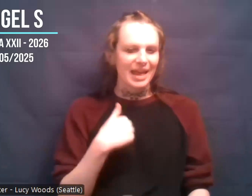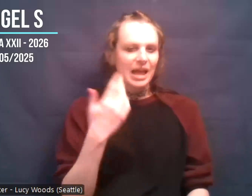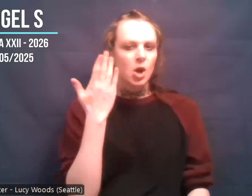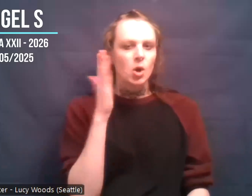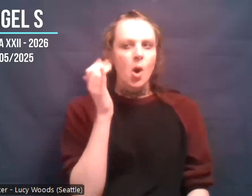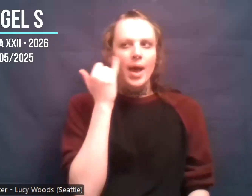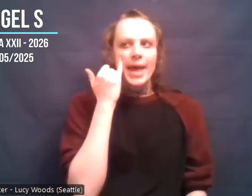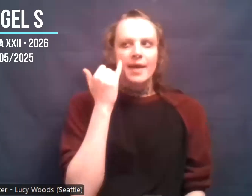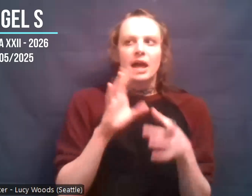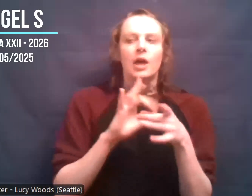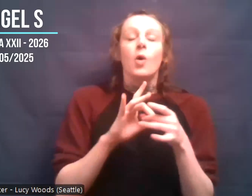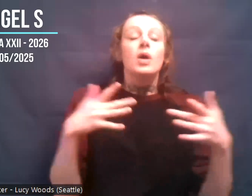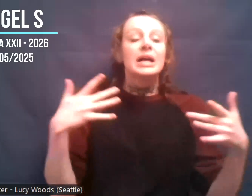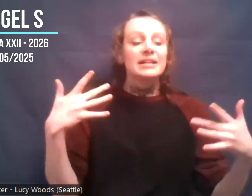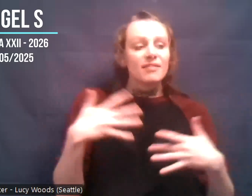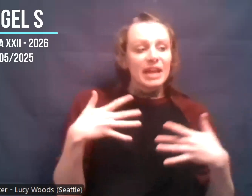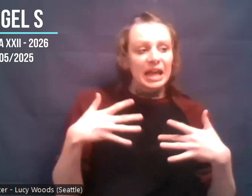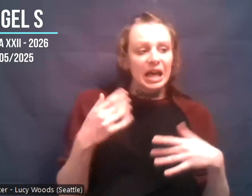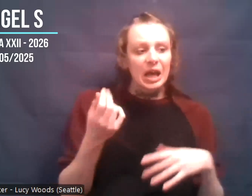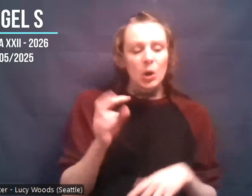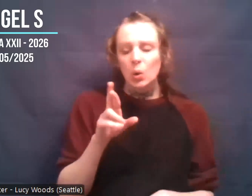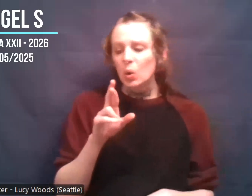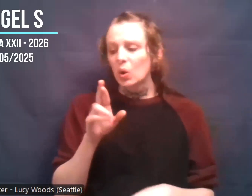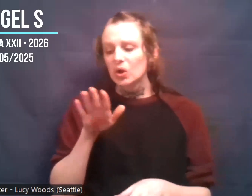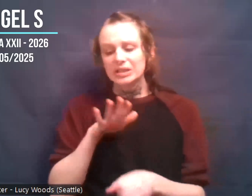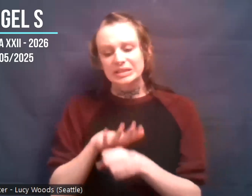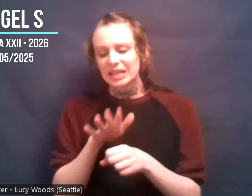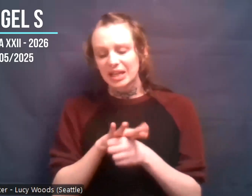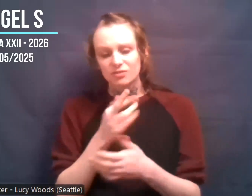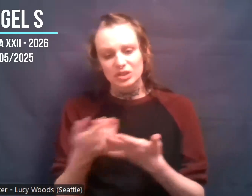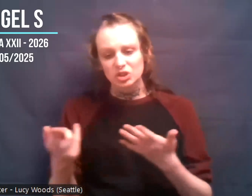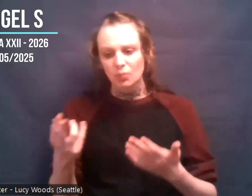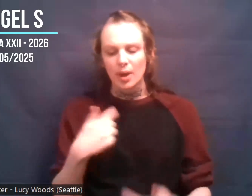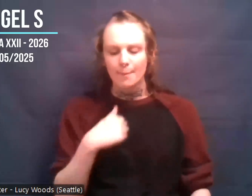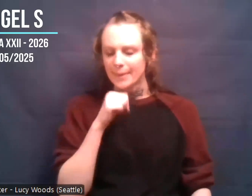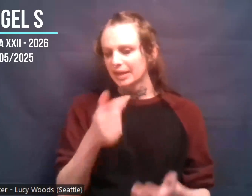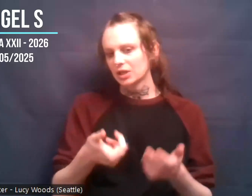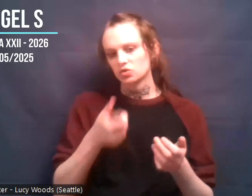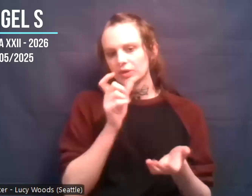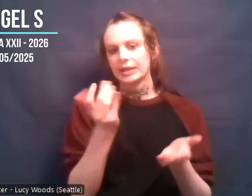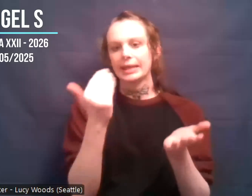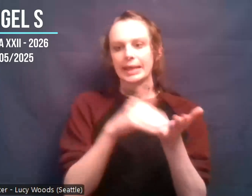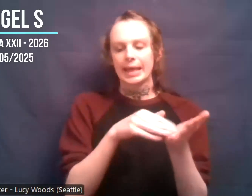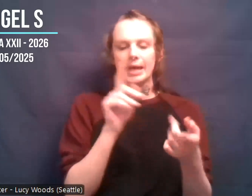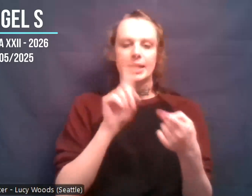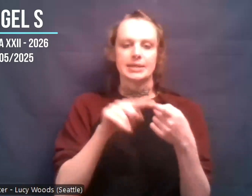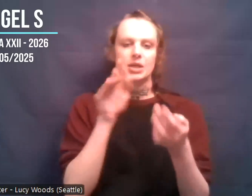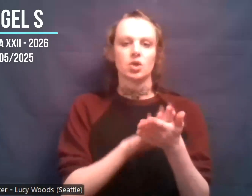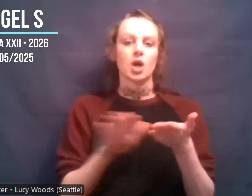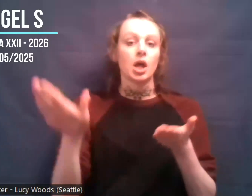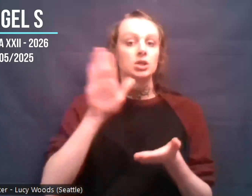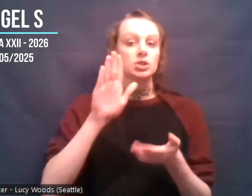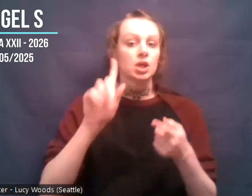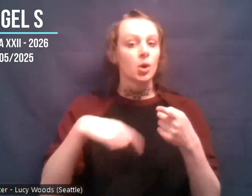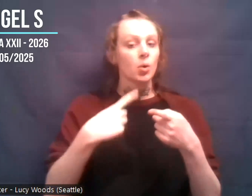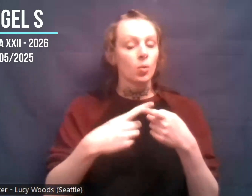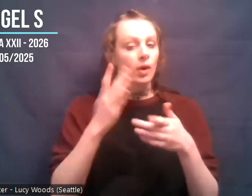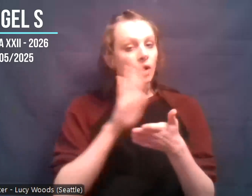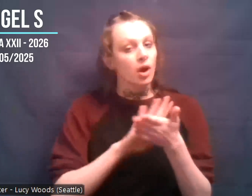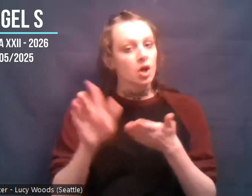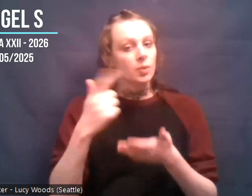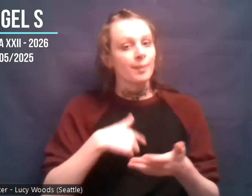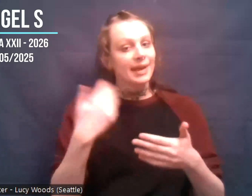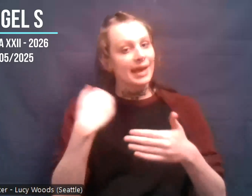of resources or the people I hung out with, but I didn't drink again until I was in college. And then as soon as I was in college, I kind of let the freak flag fly.